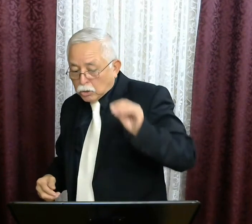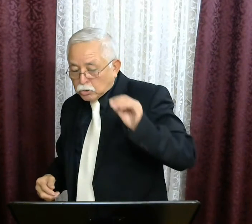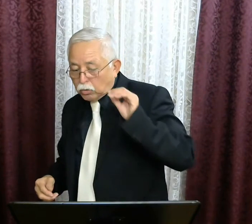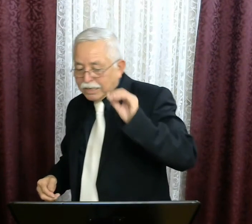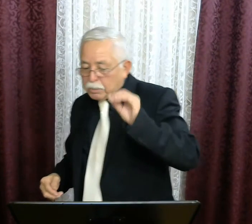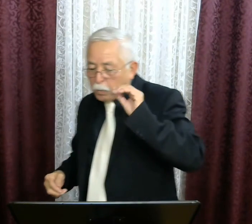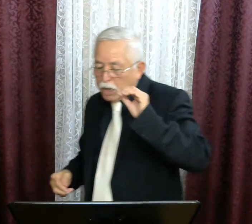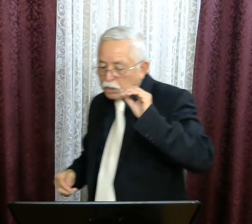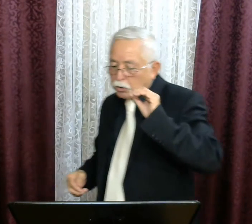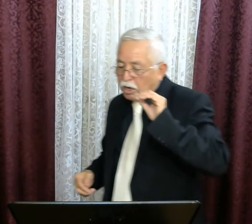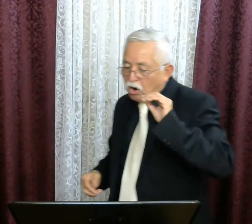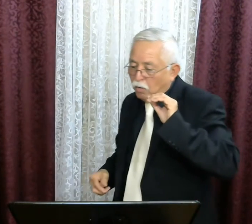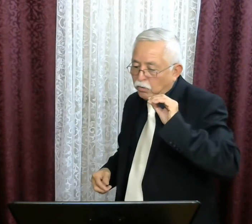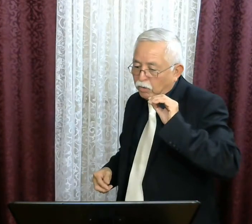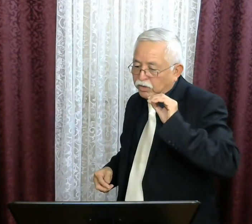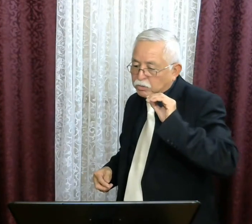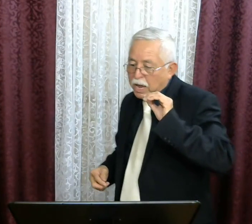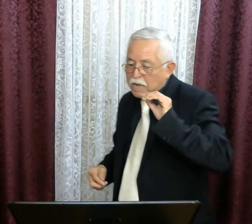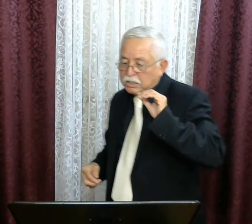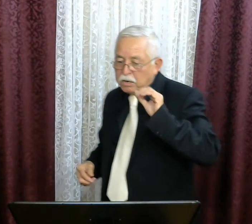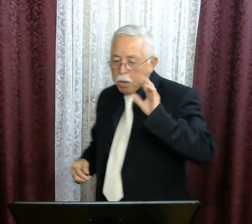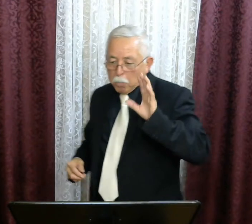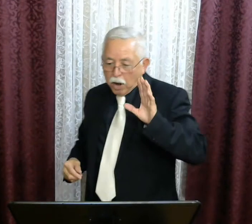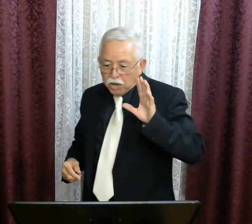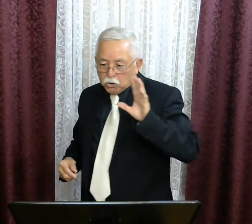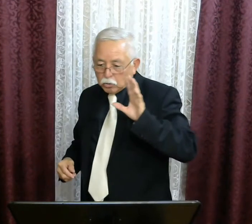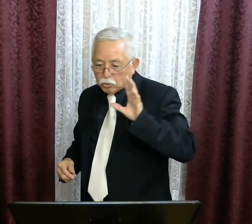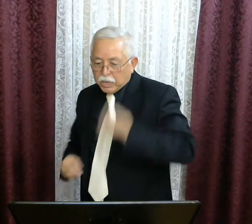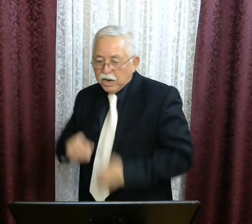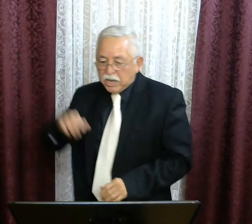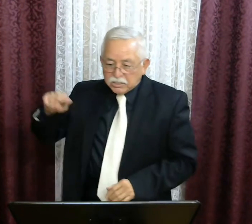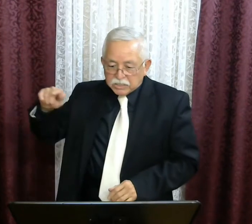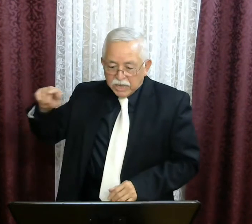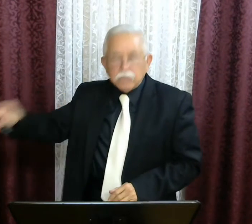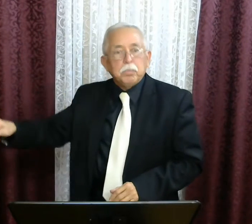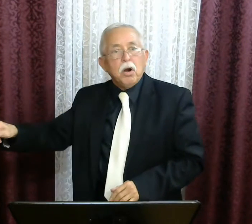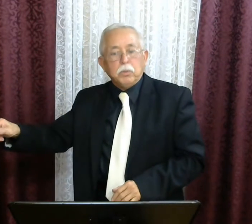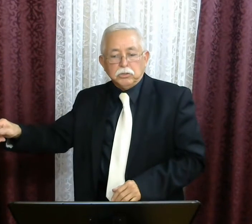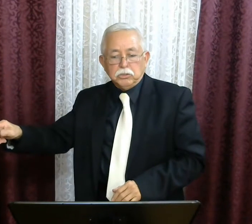don't let the pleasure and comfort of His blessing blind you to the intended purpose.